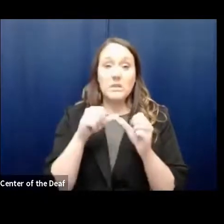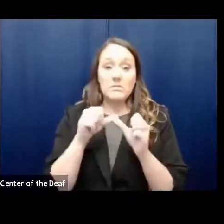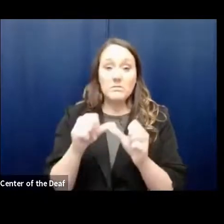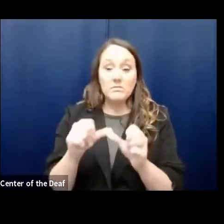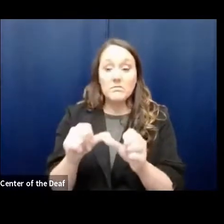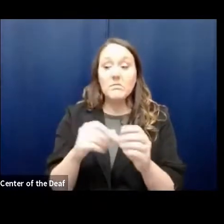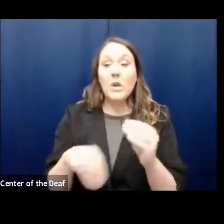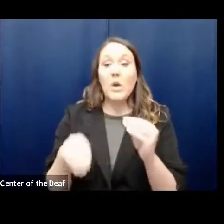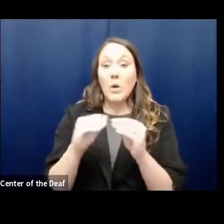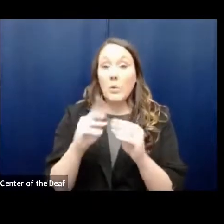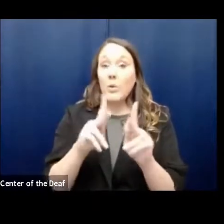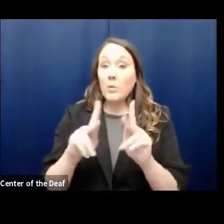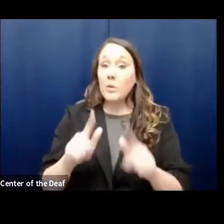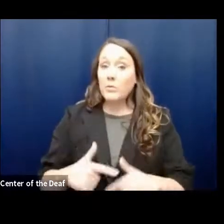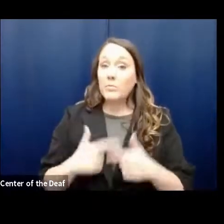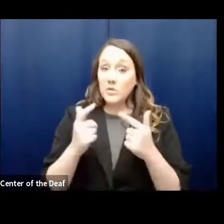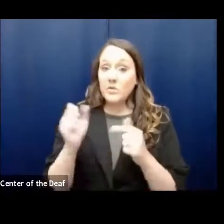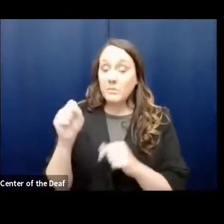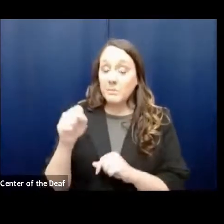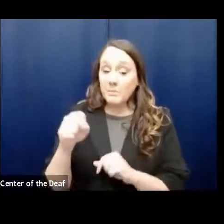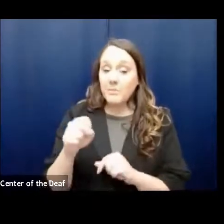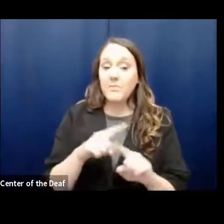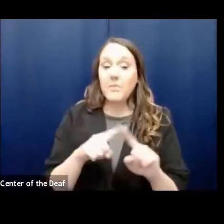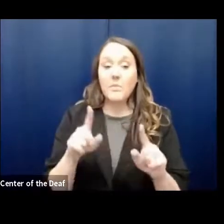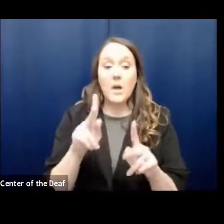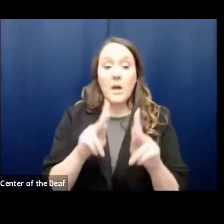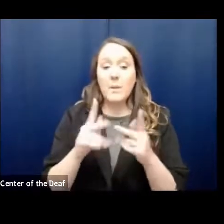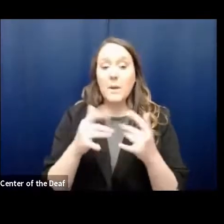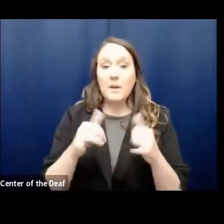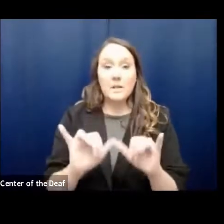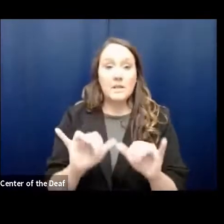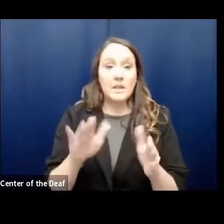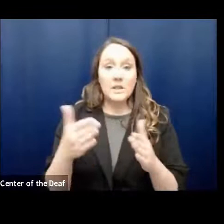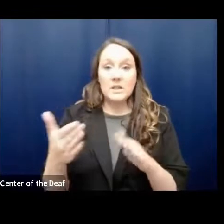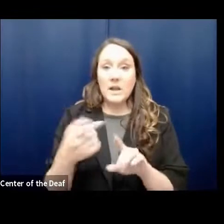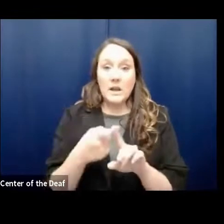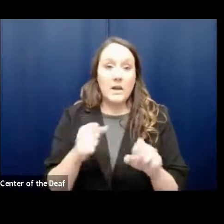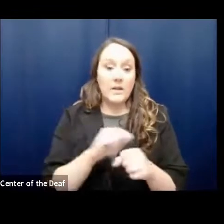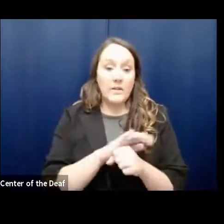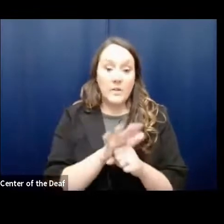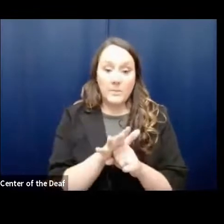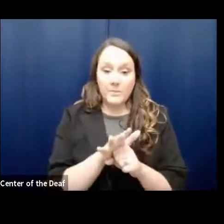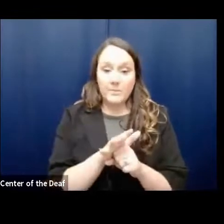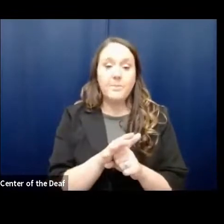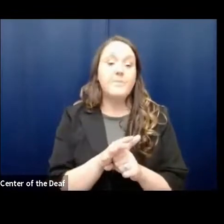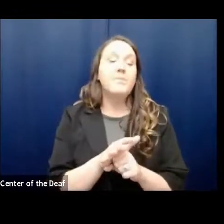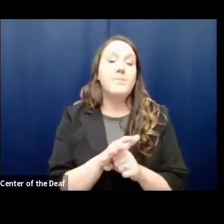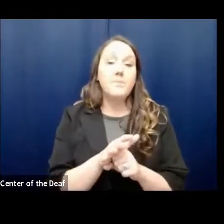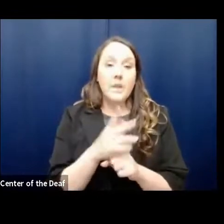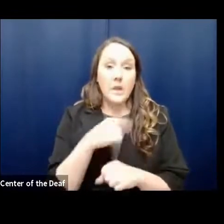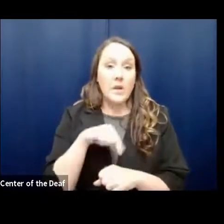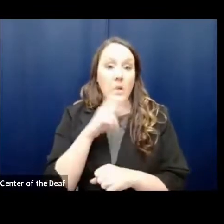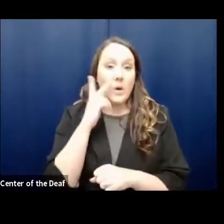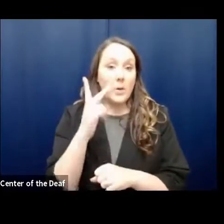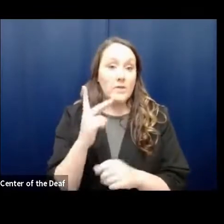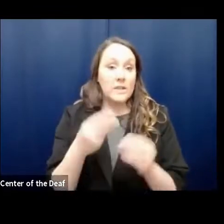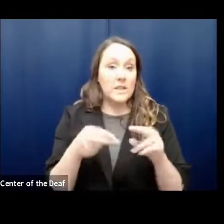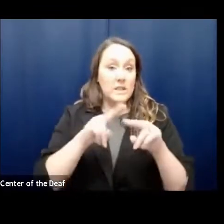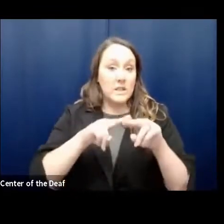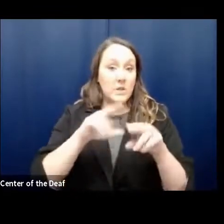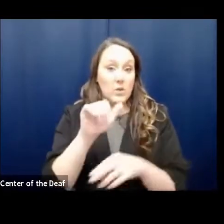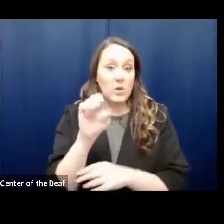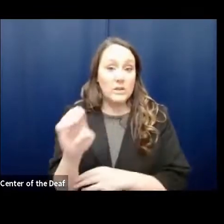survive, but people still do die from COVID. And we've seen some increase in